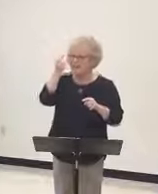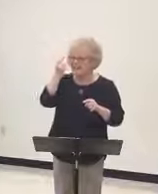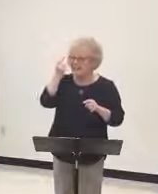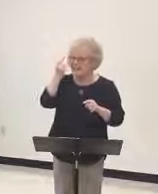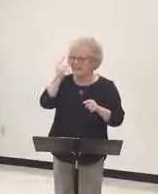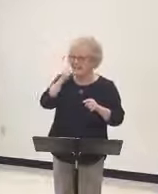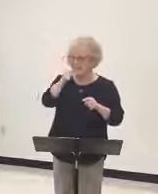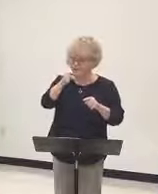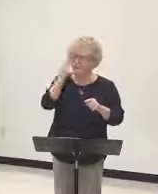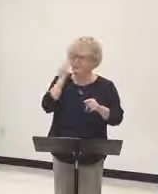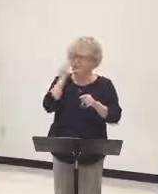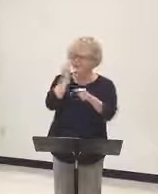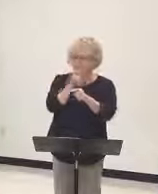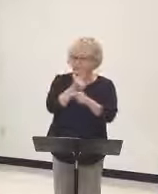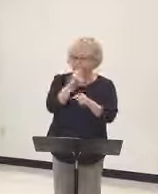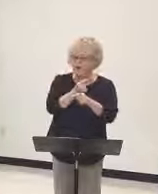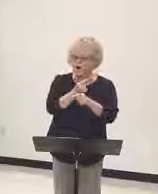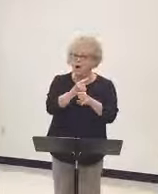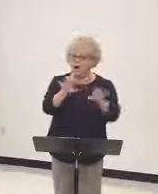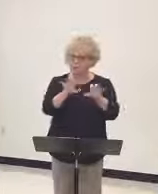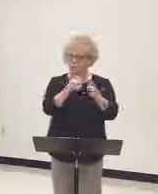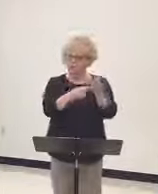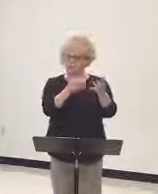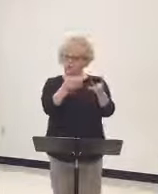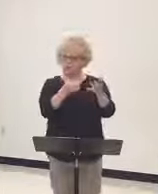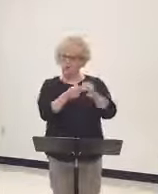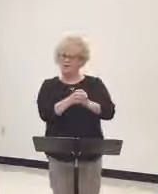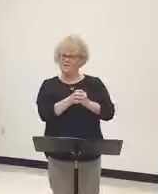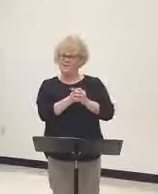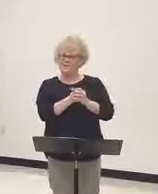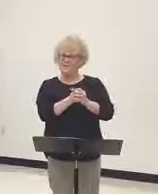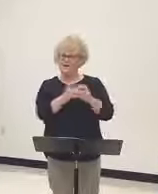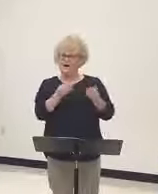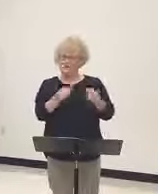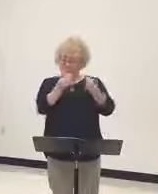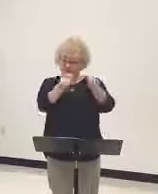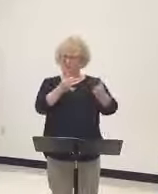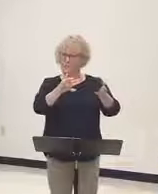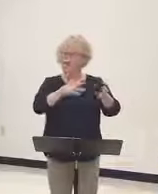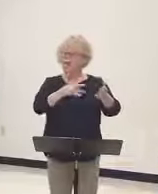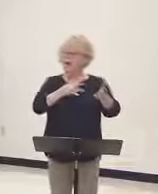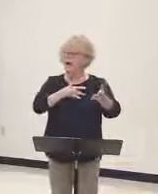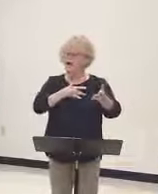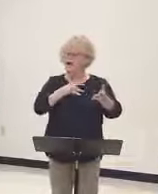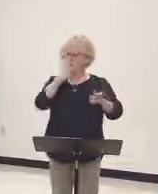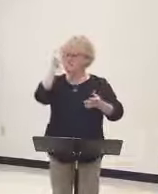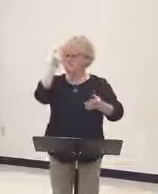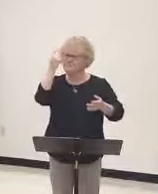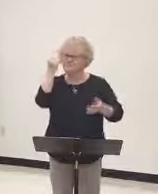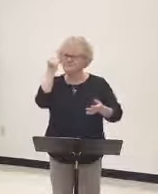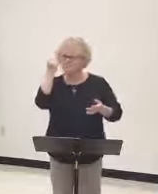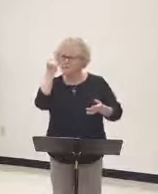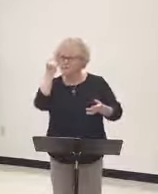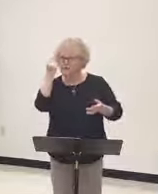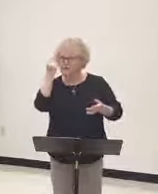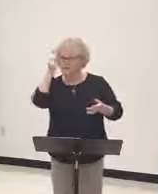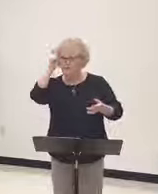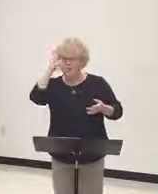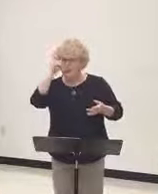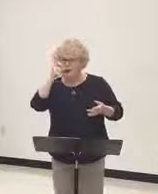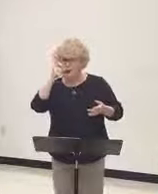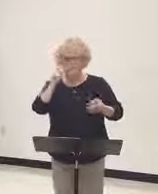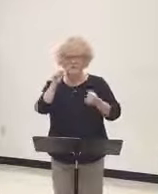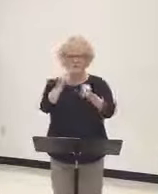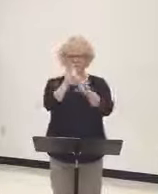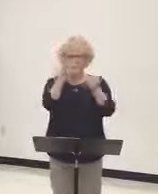is right, I do as you requested. I give you a heart so wise and understanding that there has